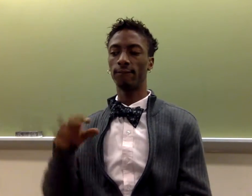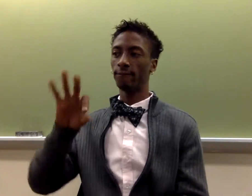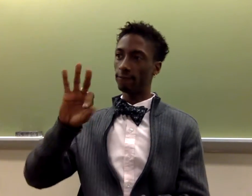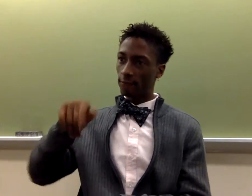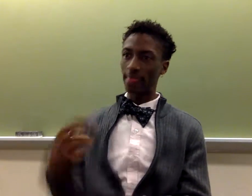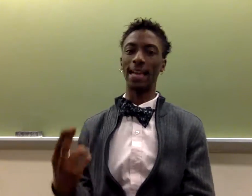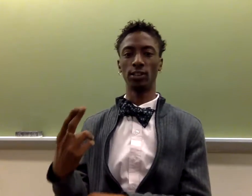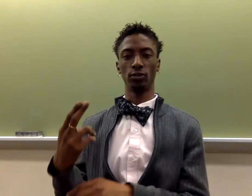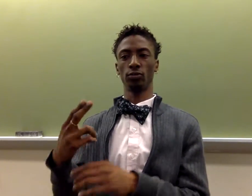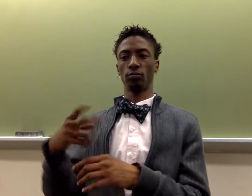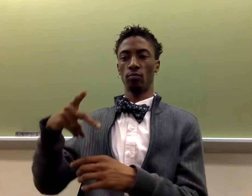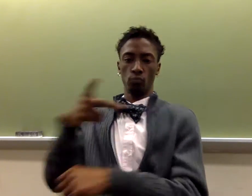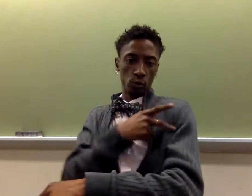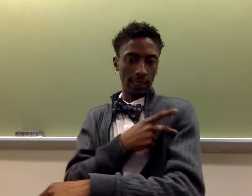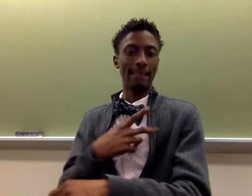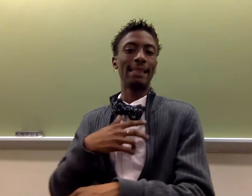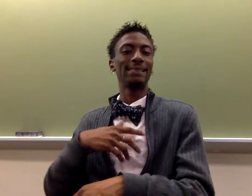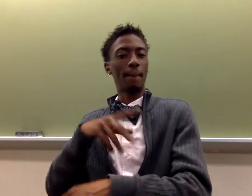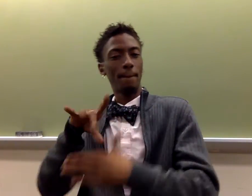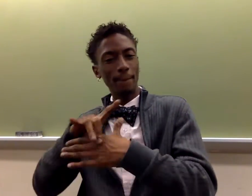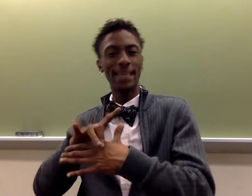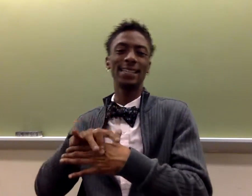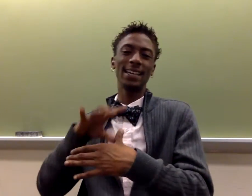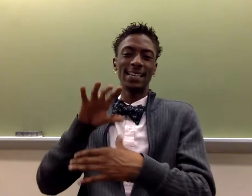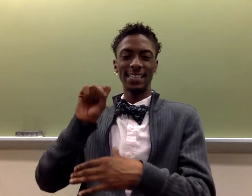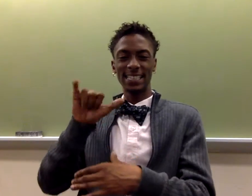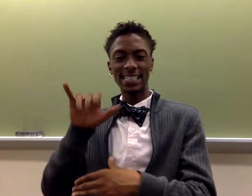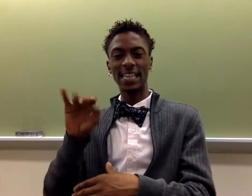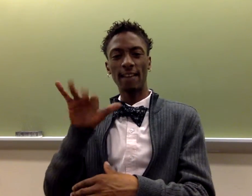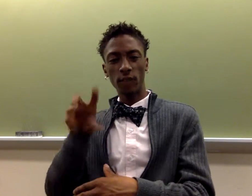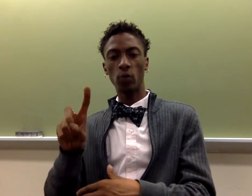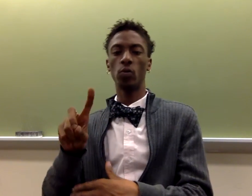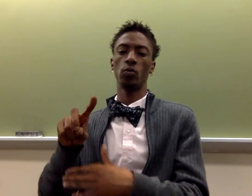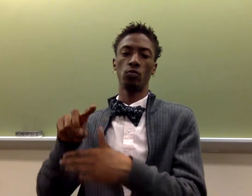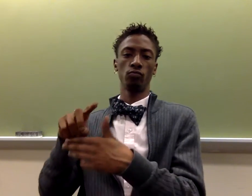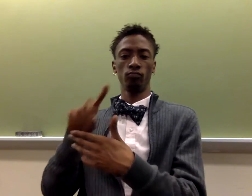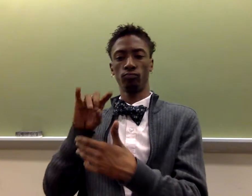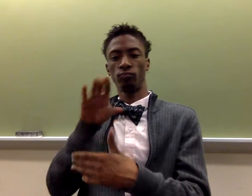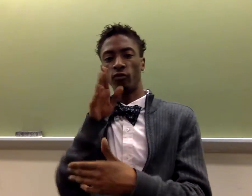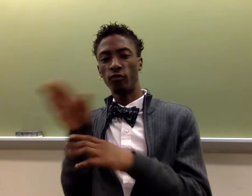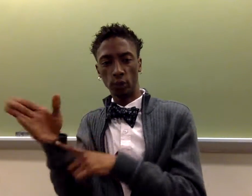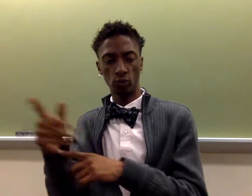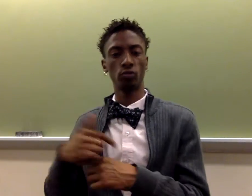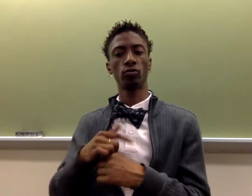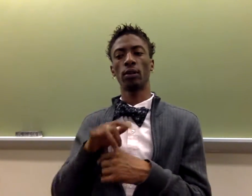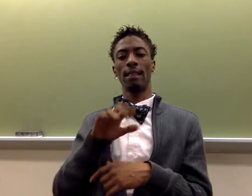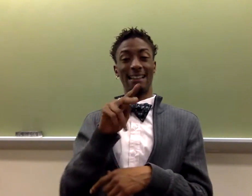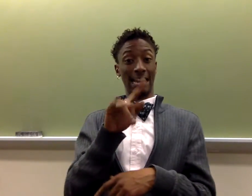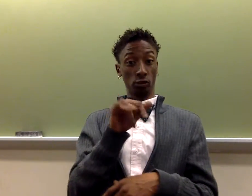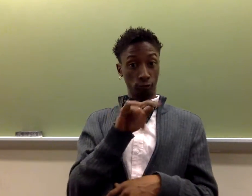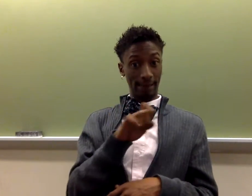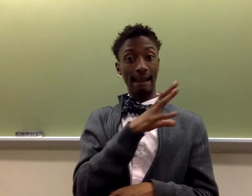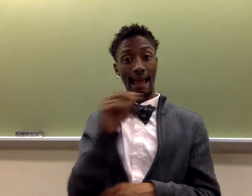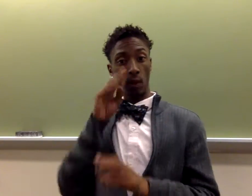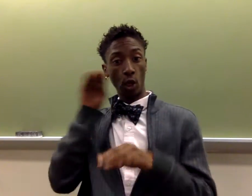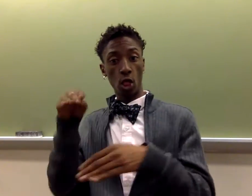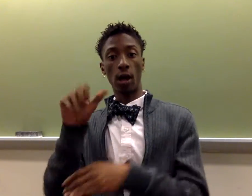and poultry, and on the nitrate side, and as we look at ammonia, how we handle vegetable